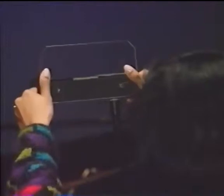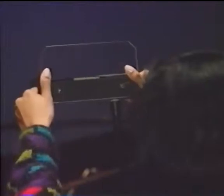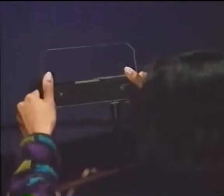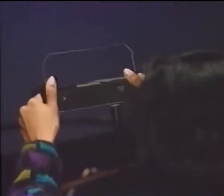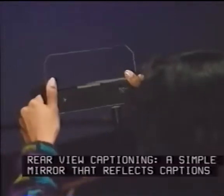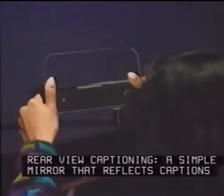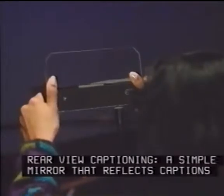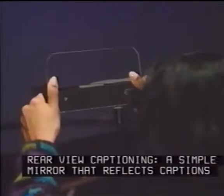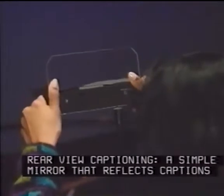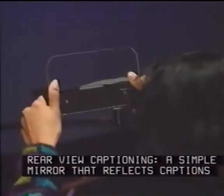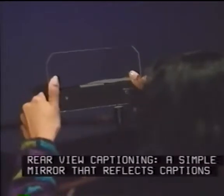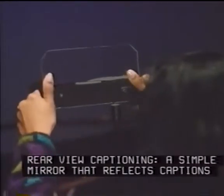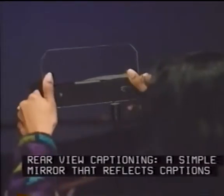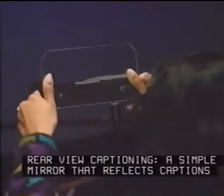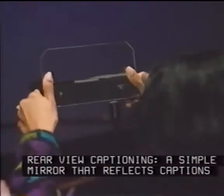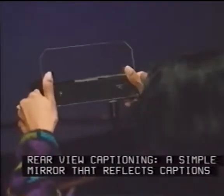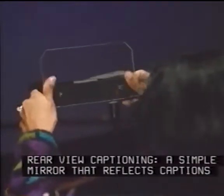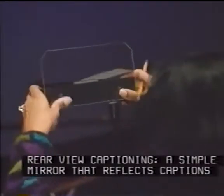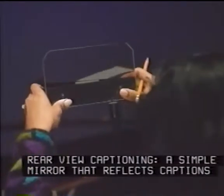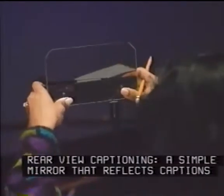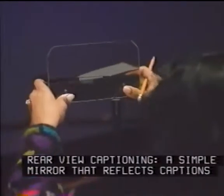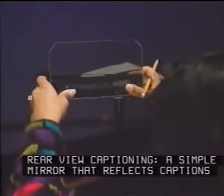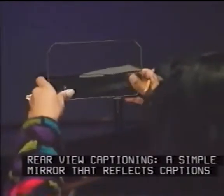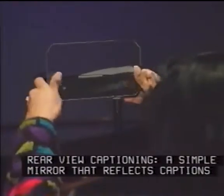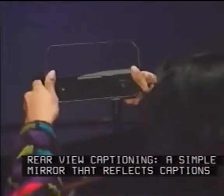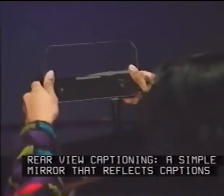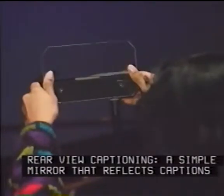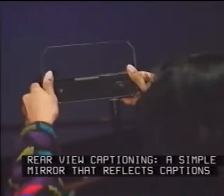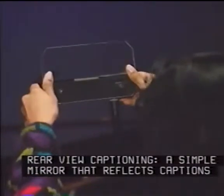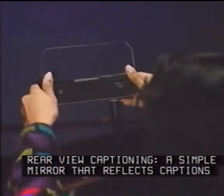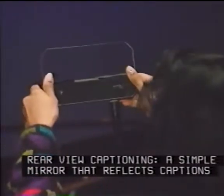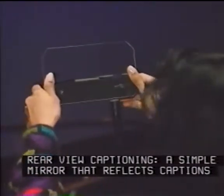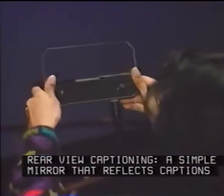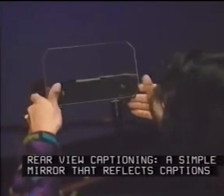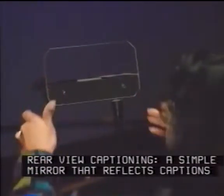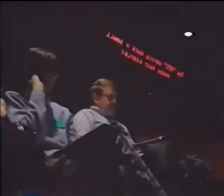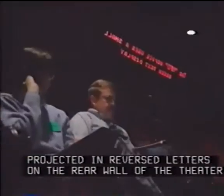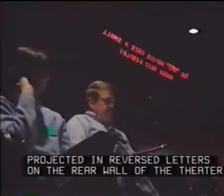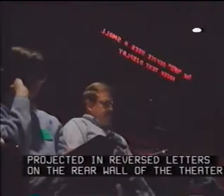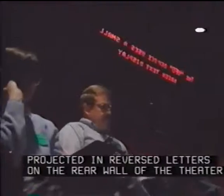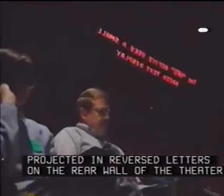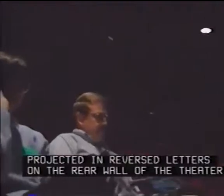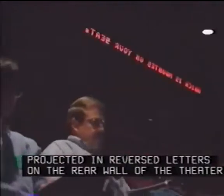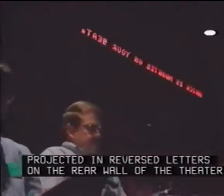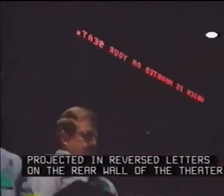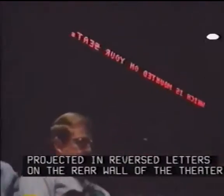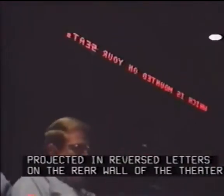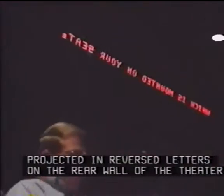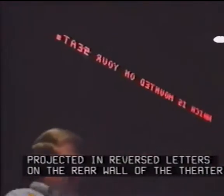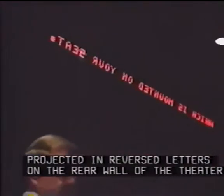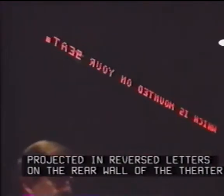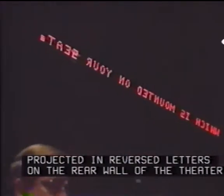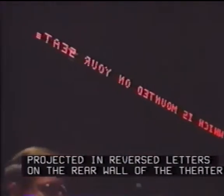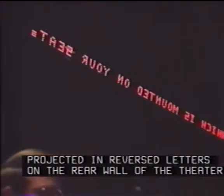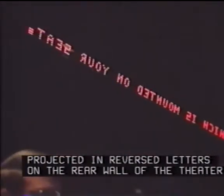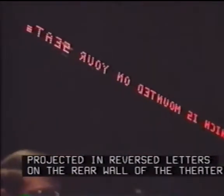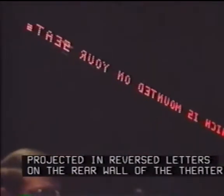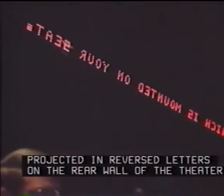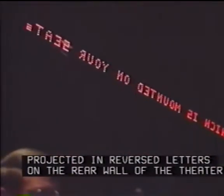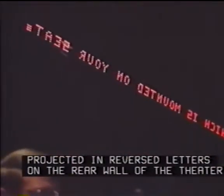Rear view captioning. A simple mirror that reflects captions projected in reversed letters on the rear wall of the theater.